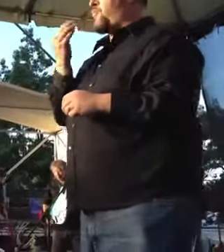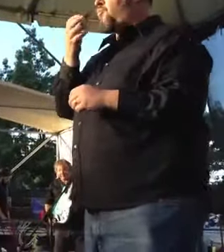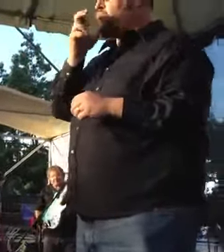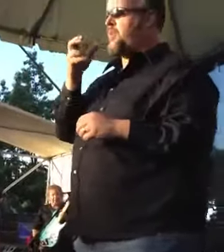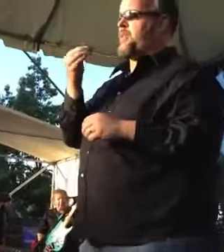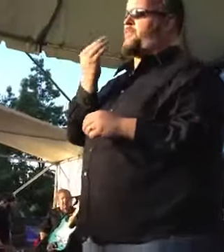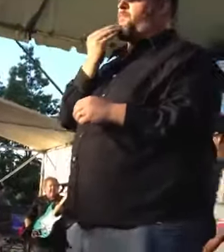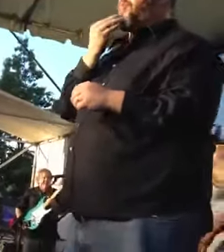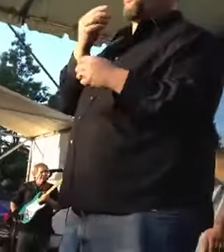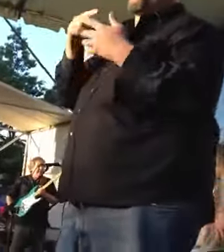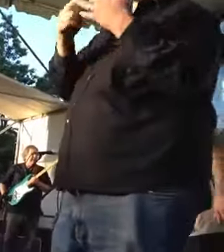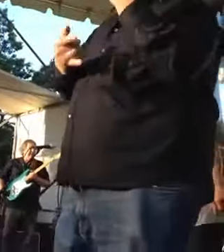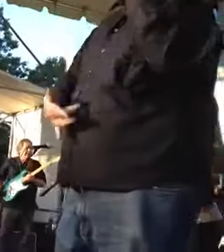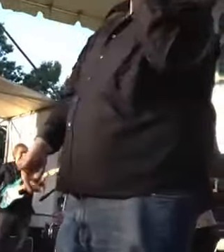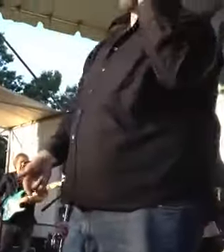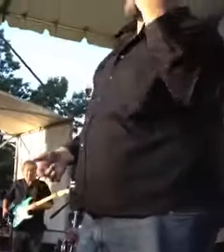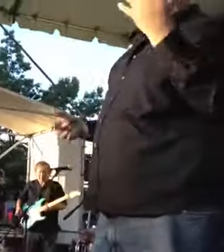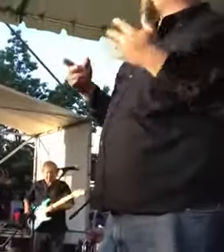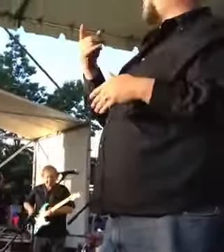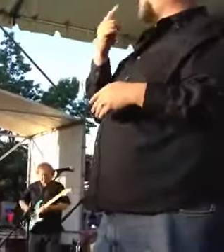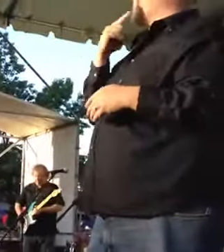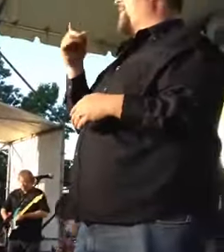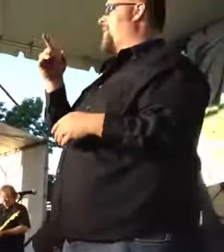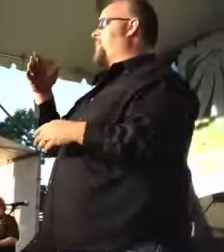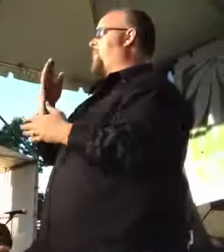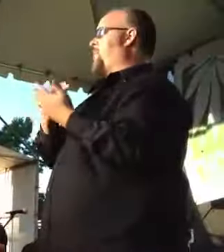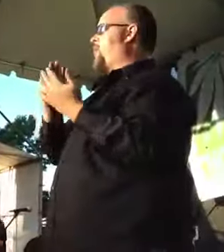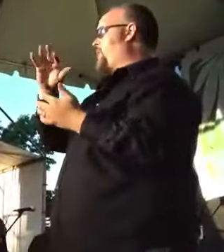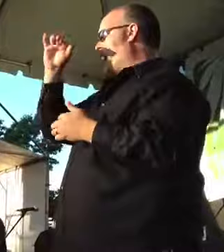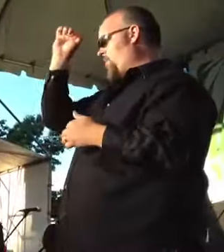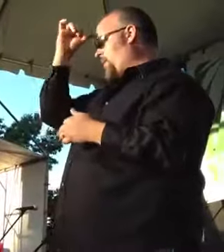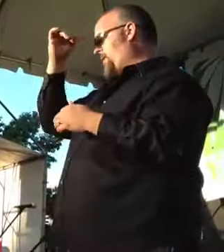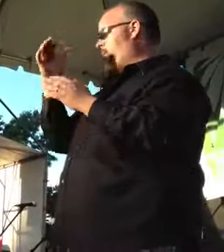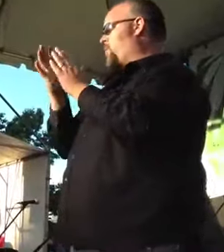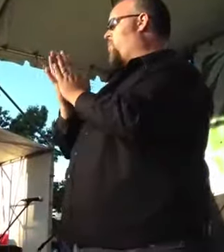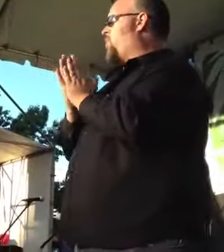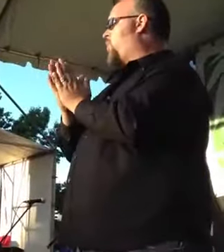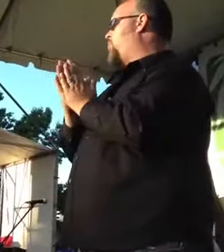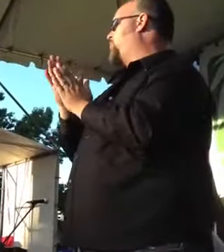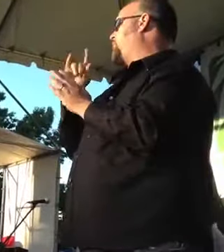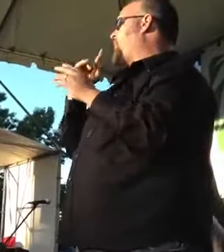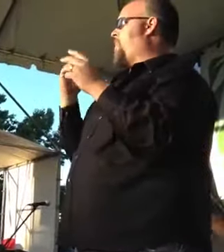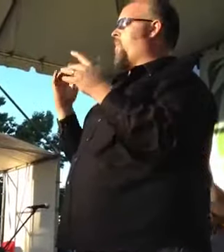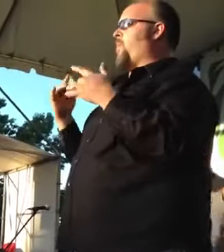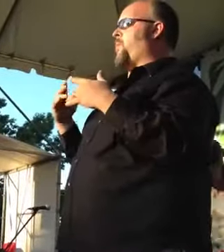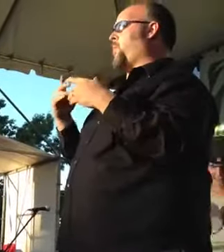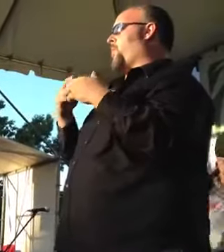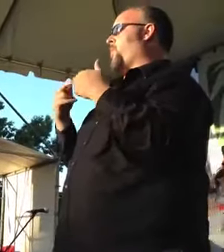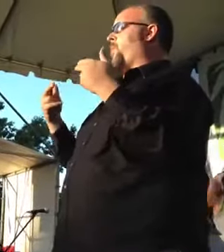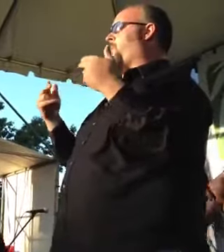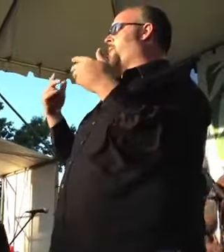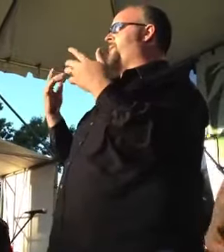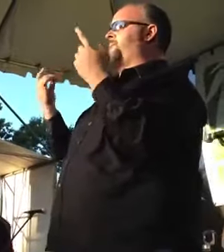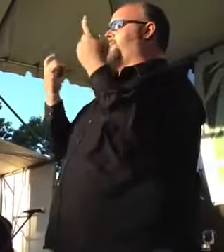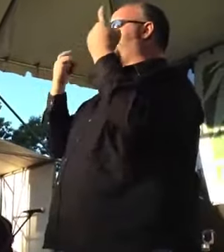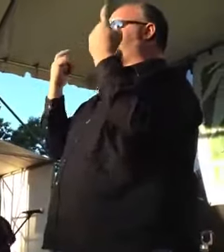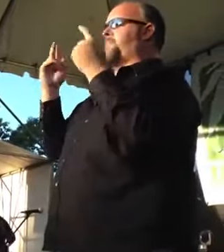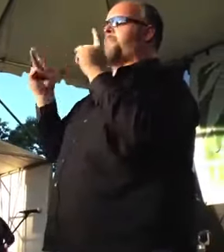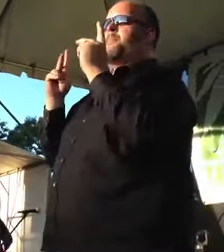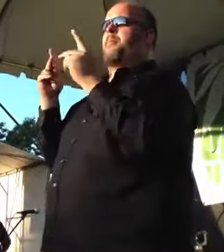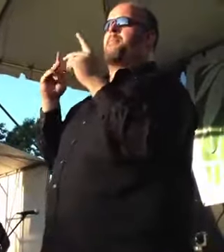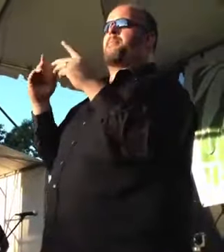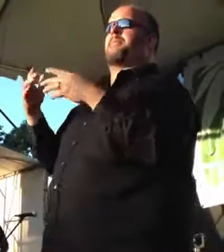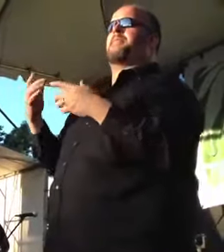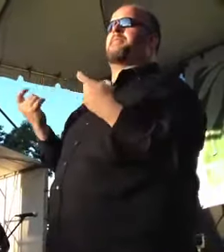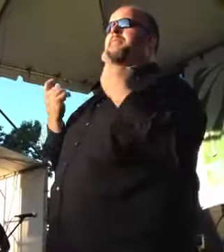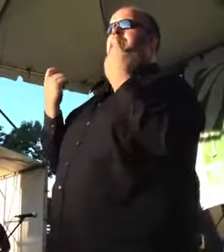things like that. And it was a central part of Indian worship in a number of holidays, like the Holi Festival, where people are celebrating the